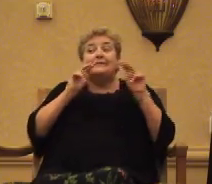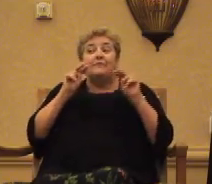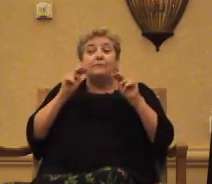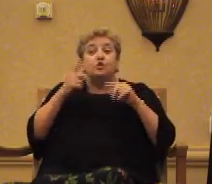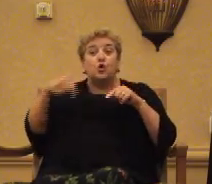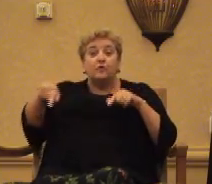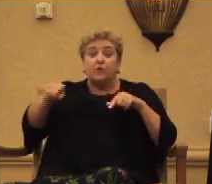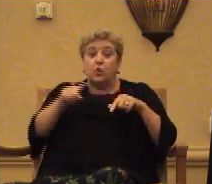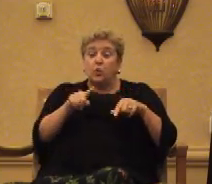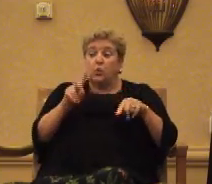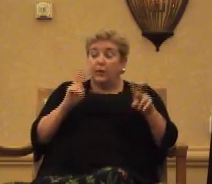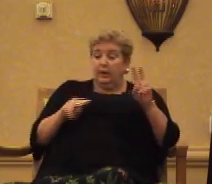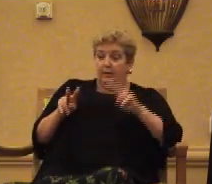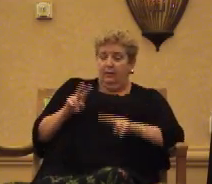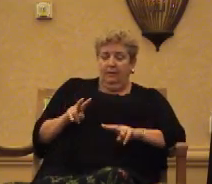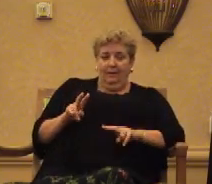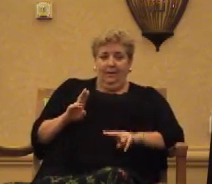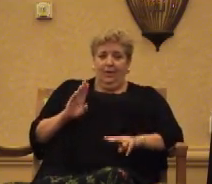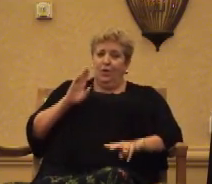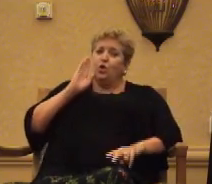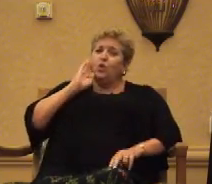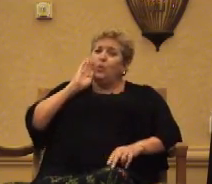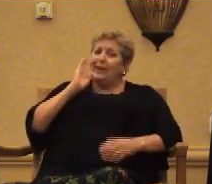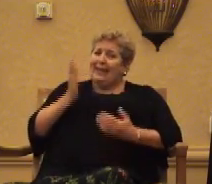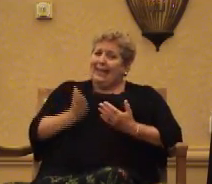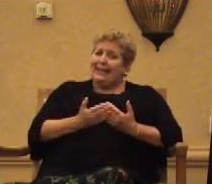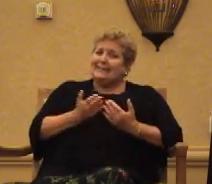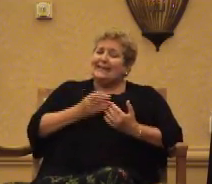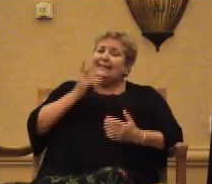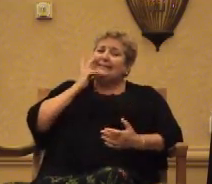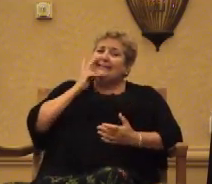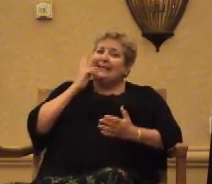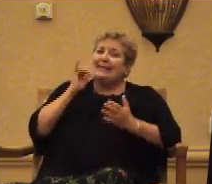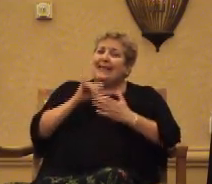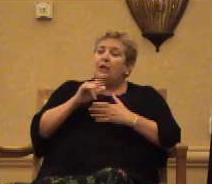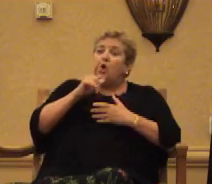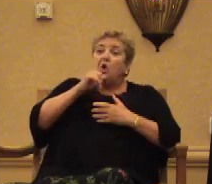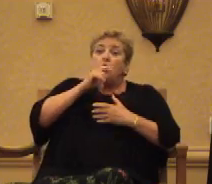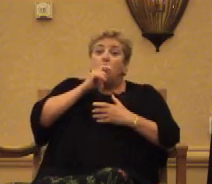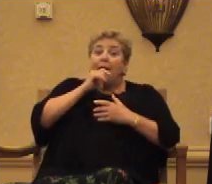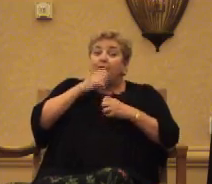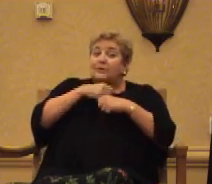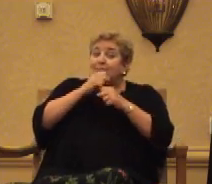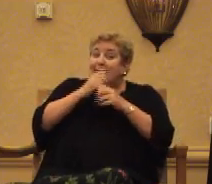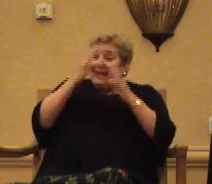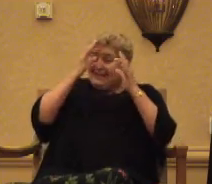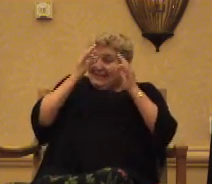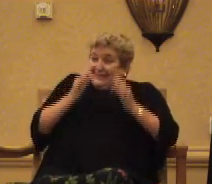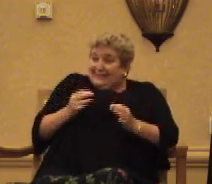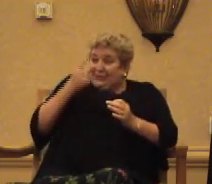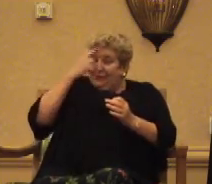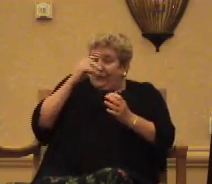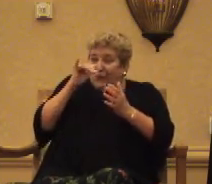objectively, you would easily come to the conclusion that whoever's making decisions for this person is out to destroy